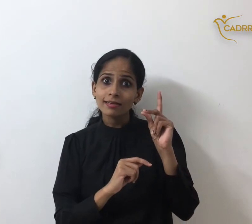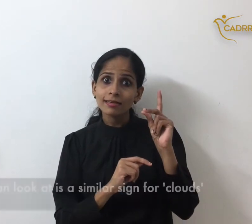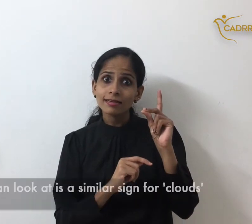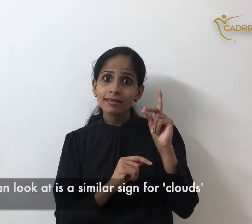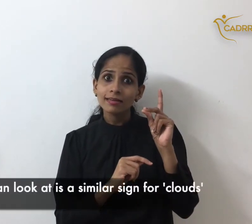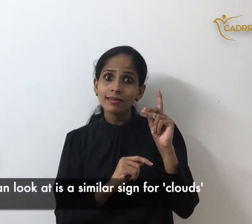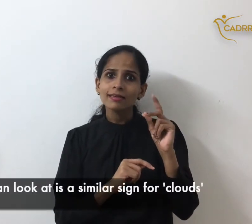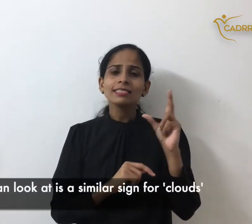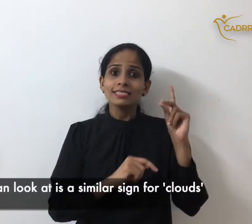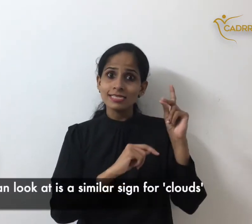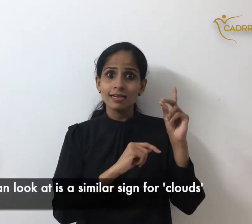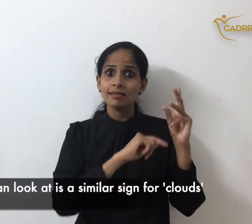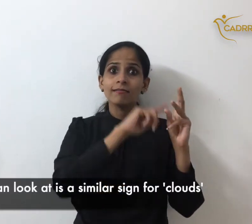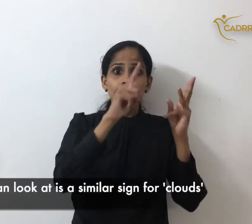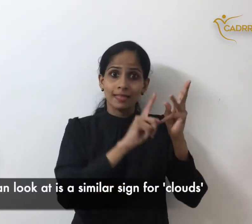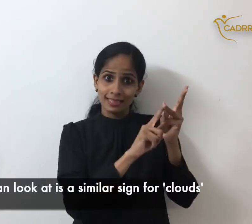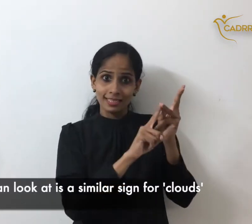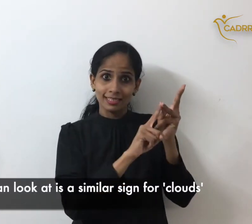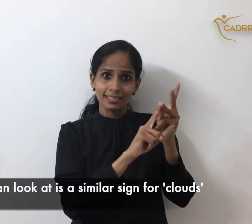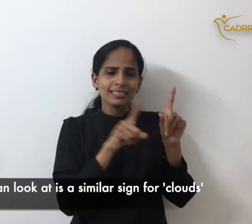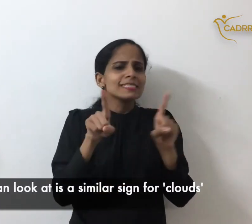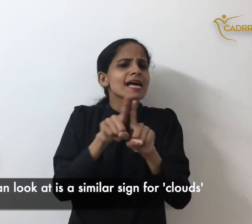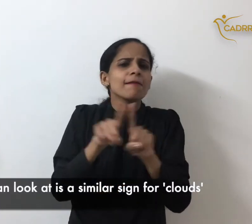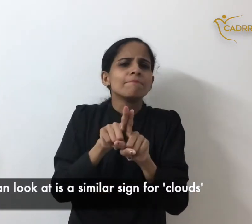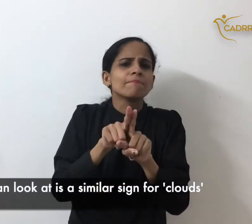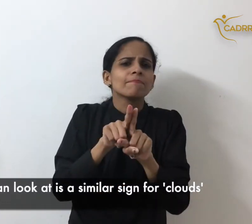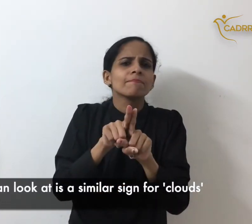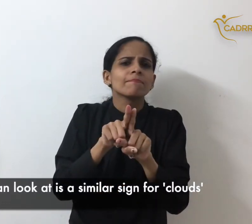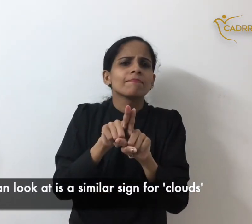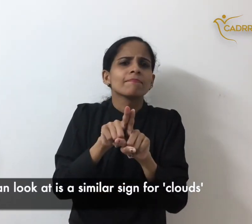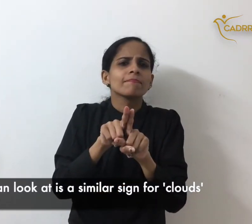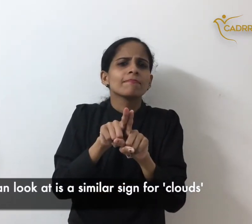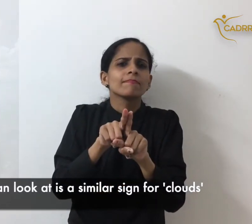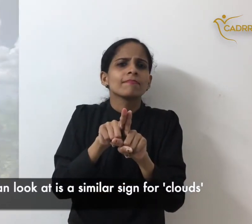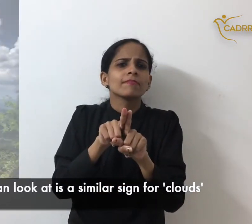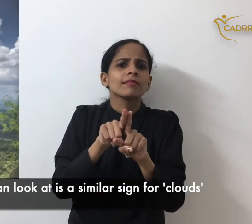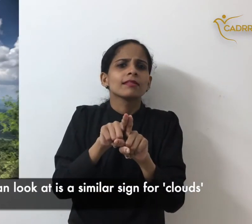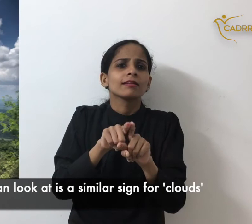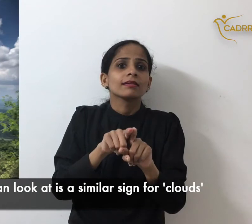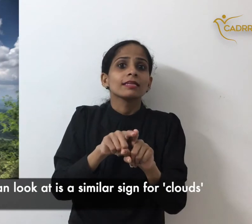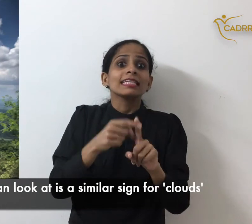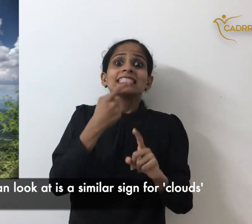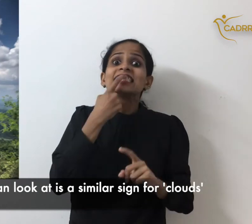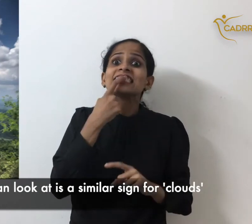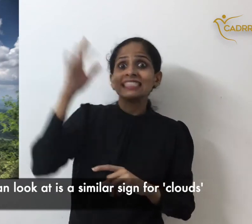Another one we can look at is a similar sign for